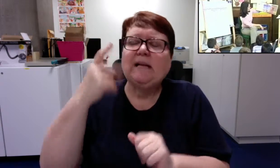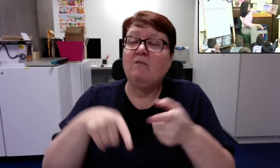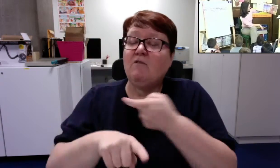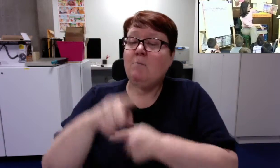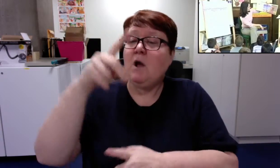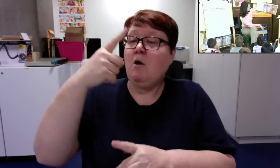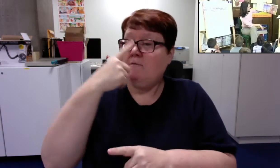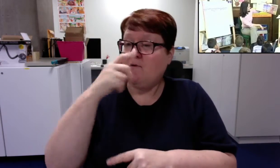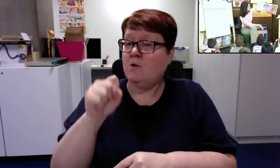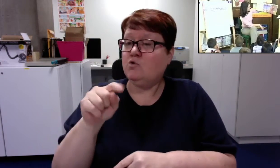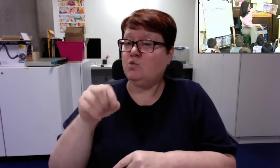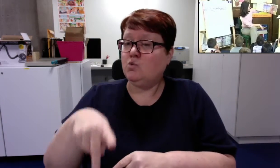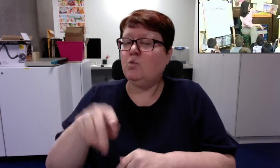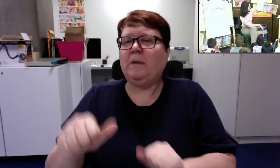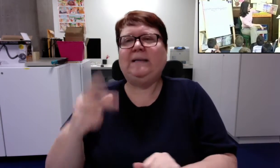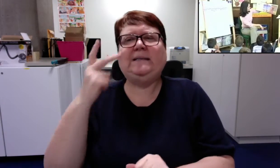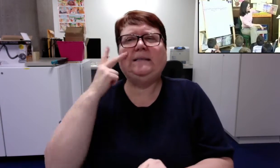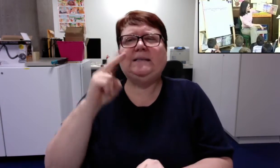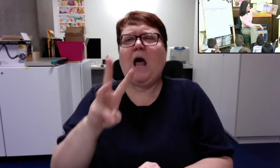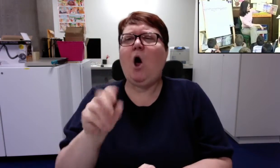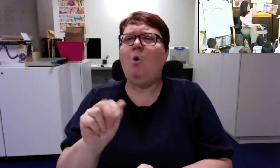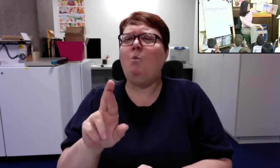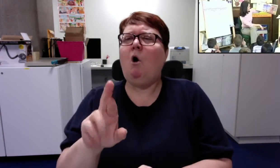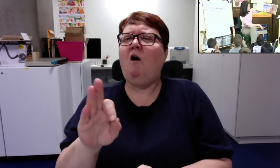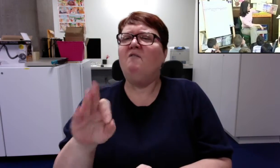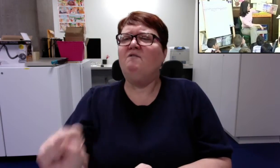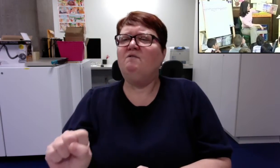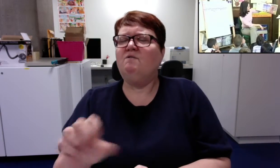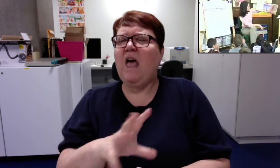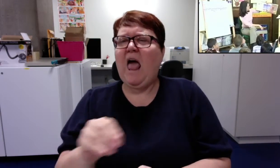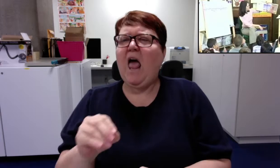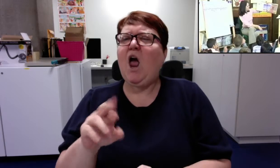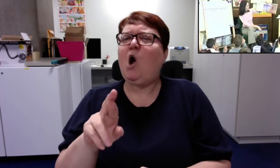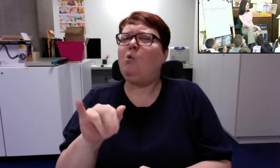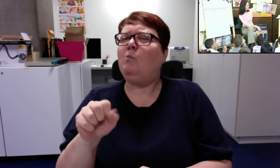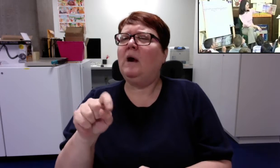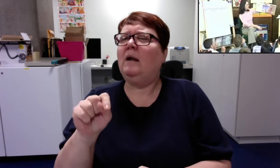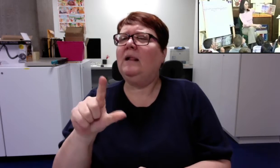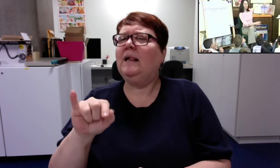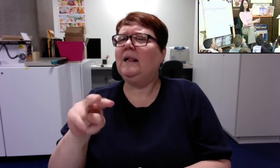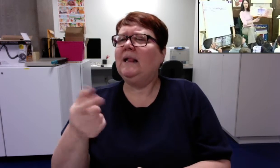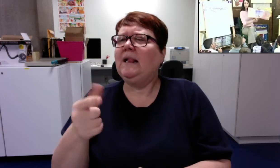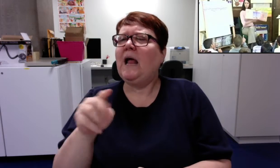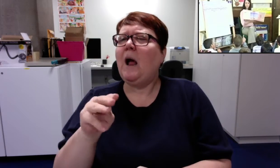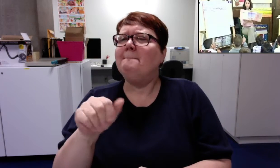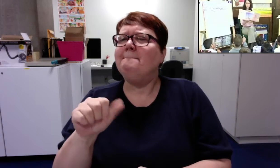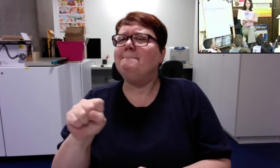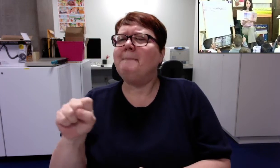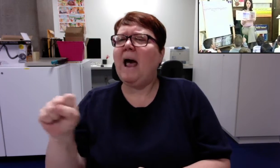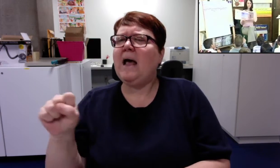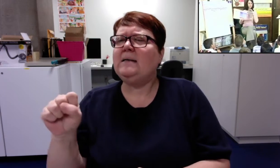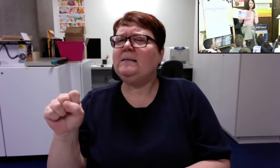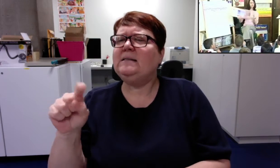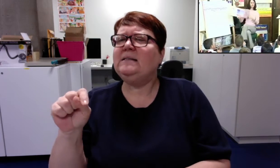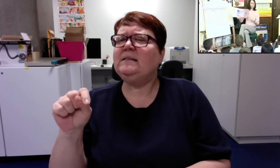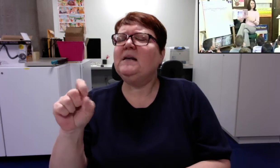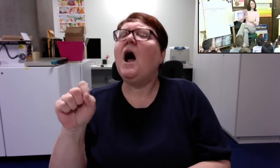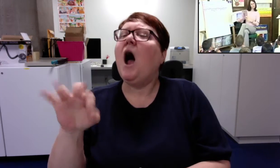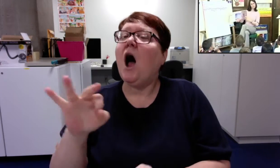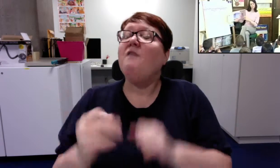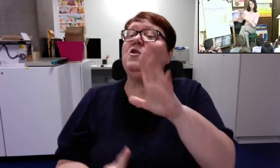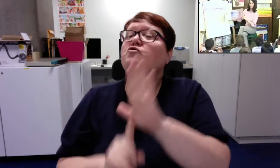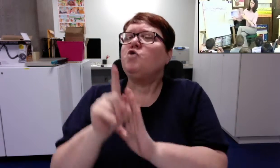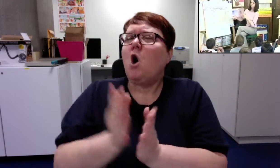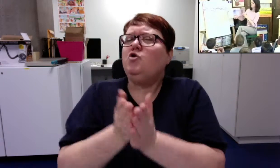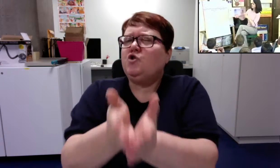stoop, she could see the wharfs and the bristling masts of tall ships. I heard a lot